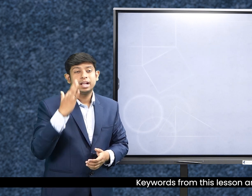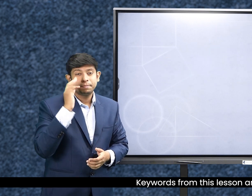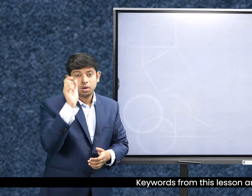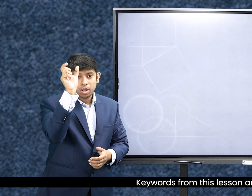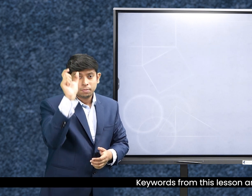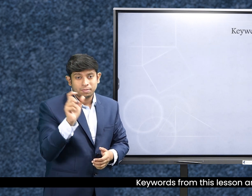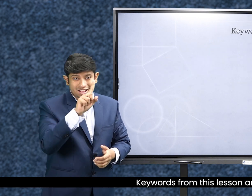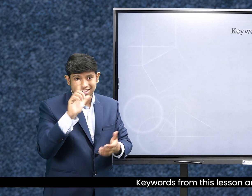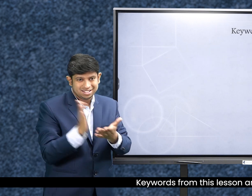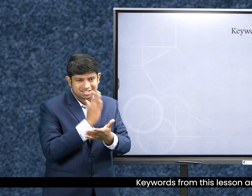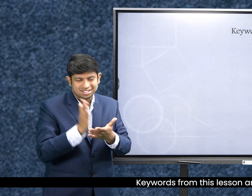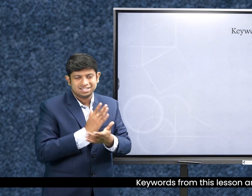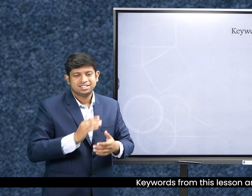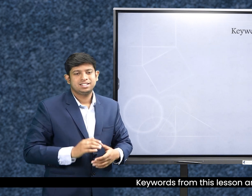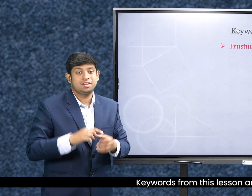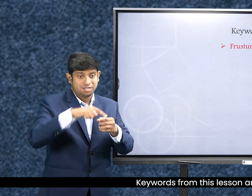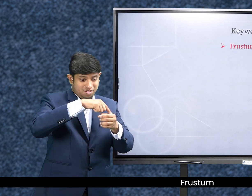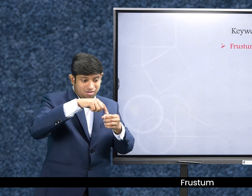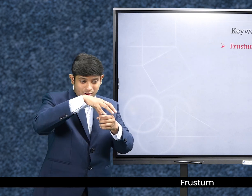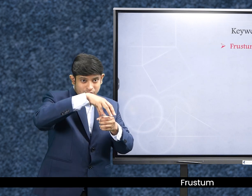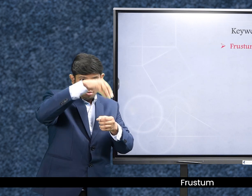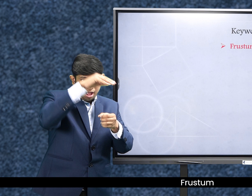Keywords from this lesson are frustum,